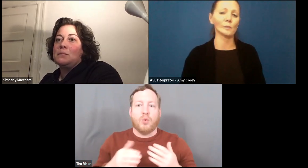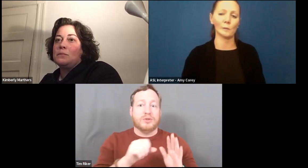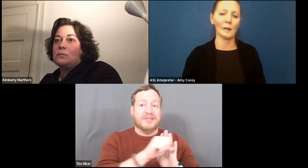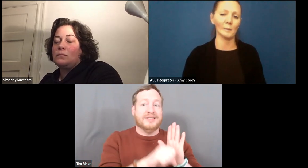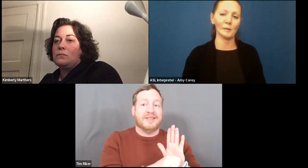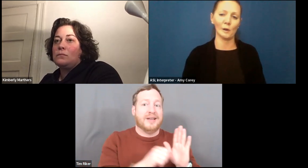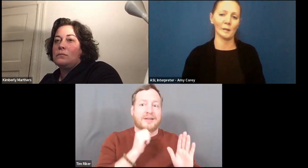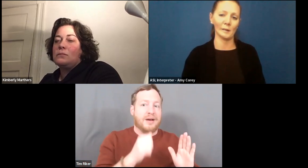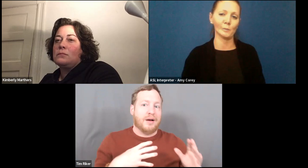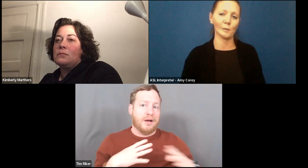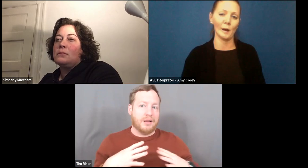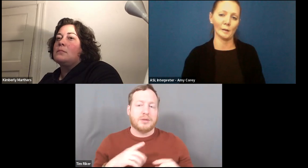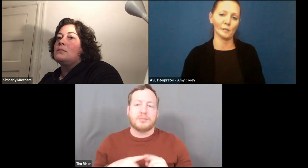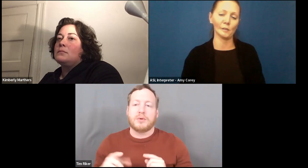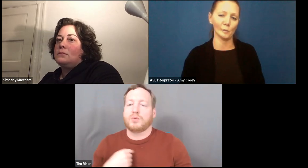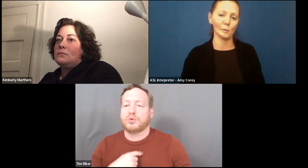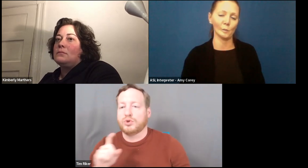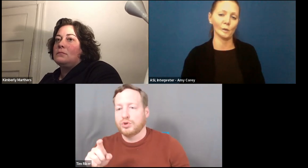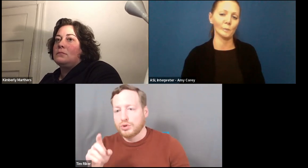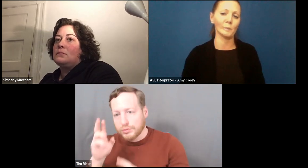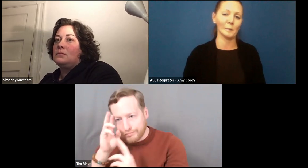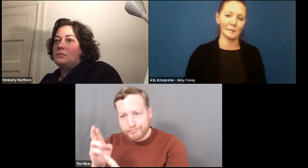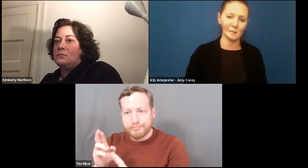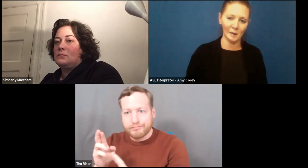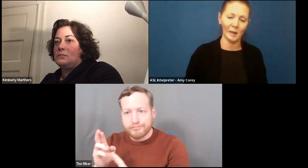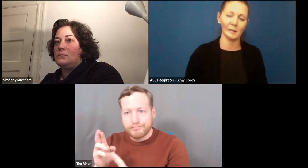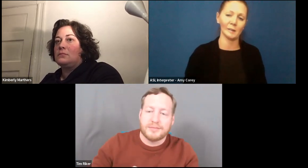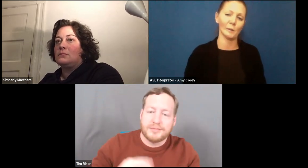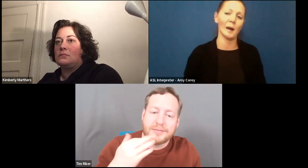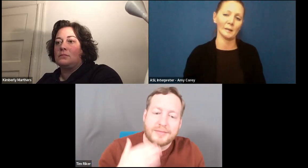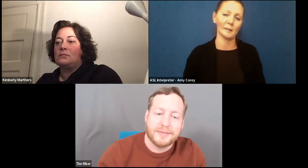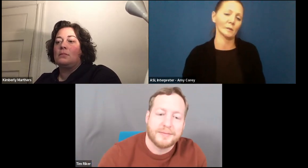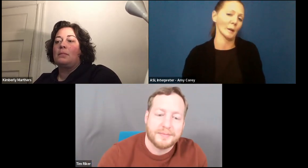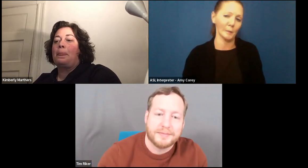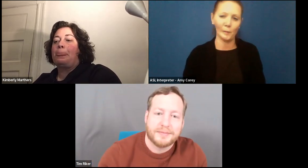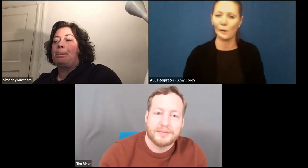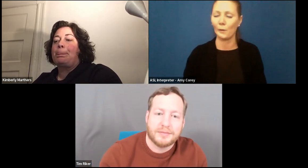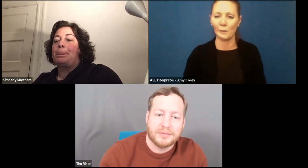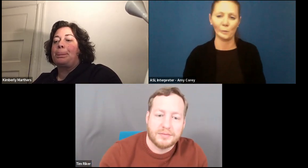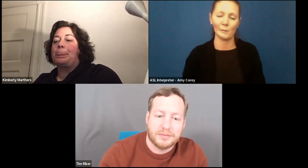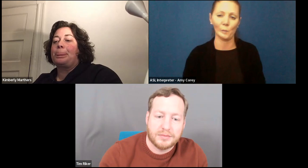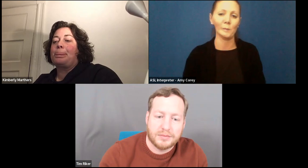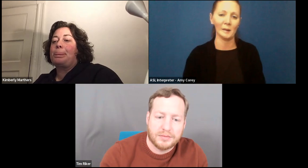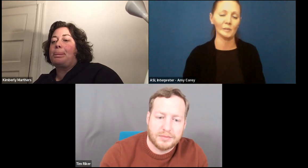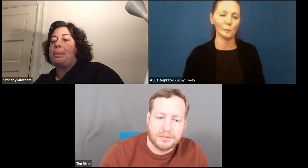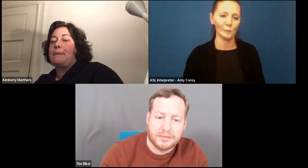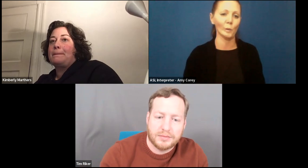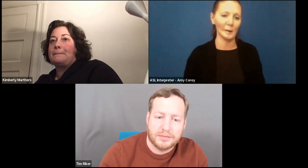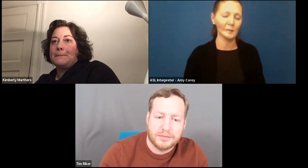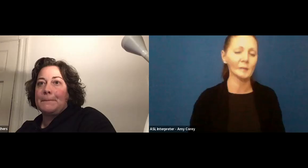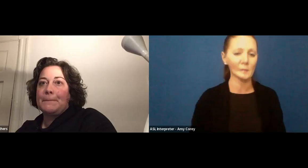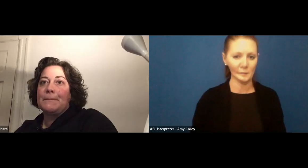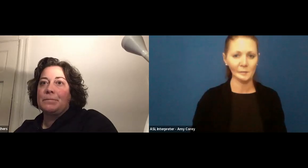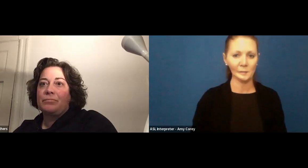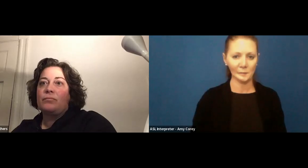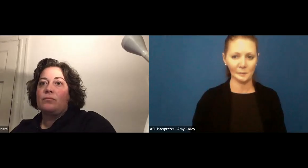any sort of major holidays prior to, maybe not state holidays, but holidays, Yom Kippur, whatever we may need to avoid.